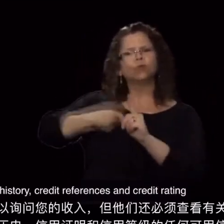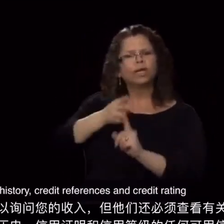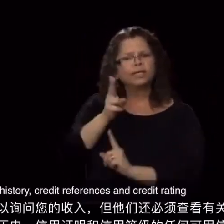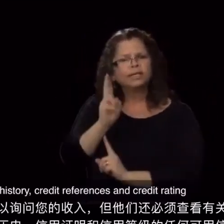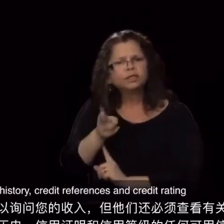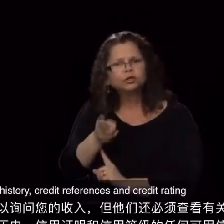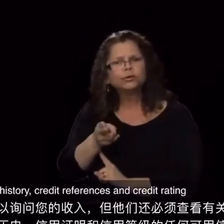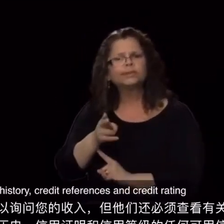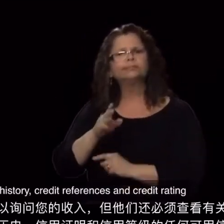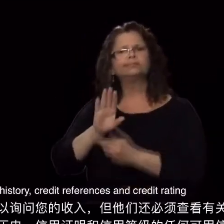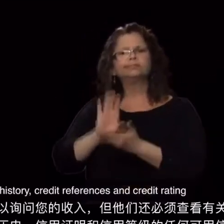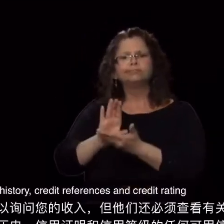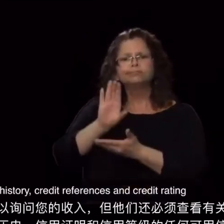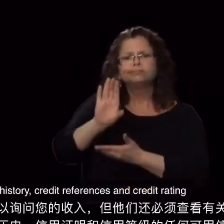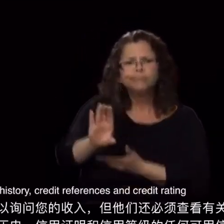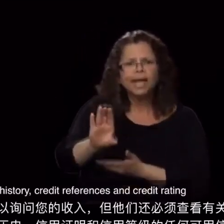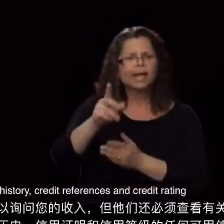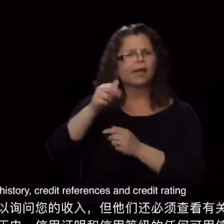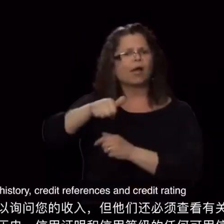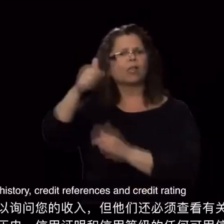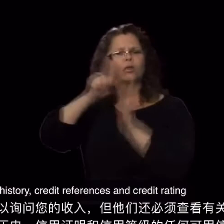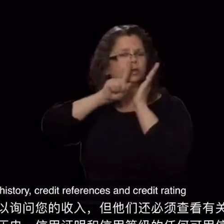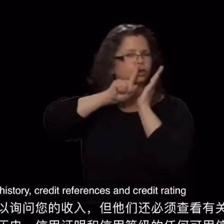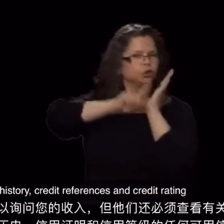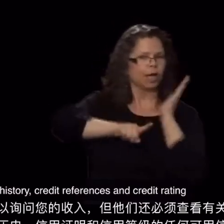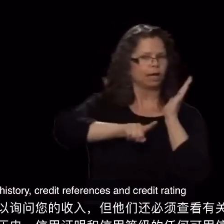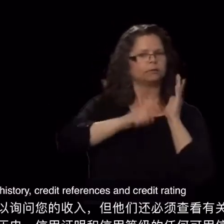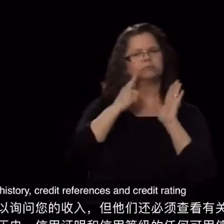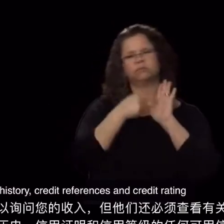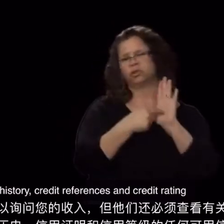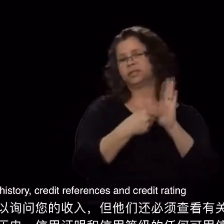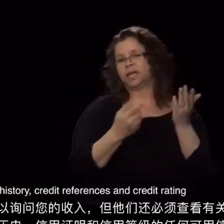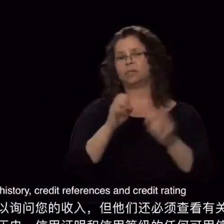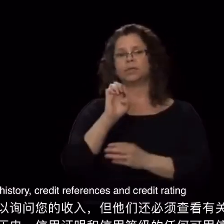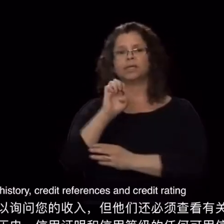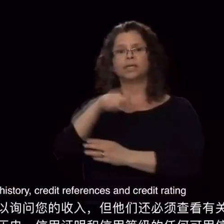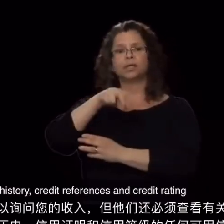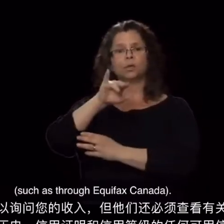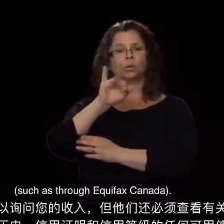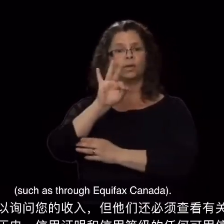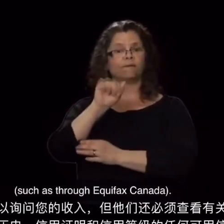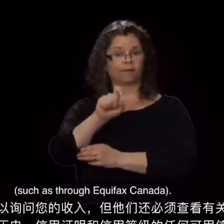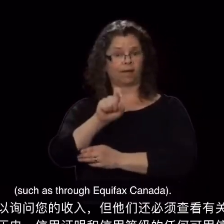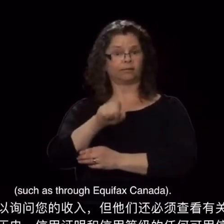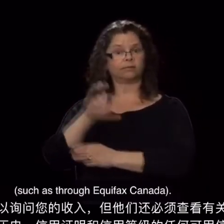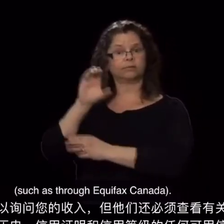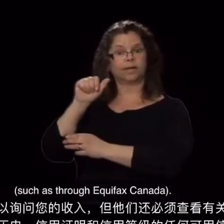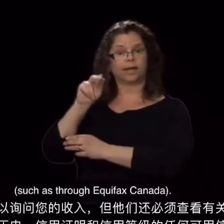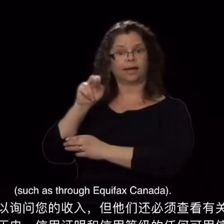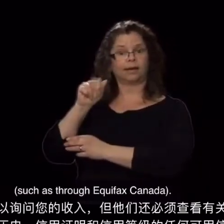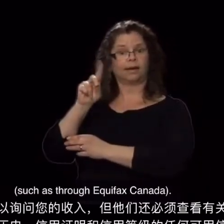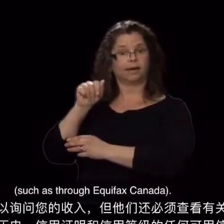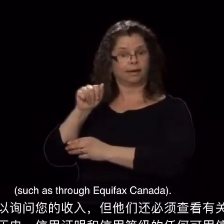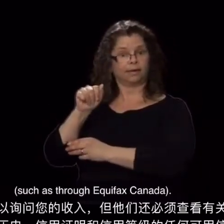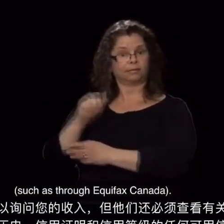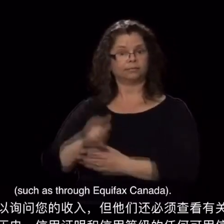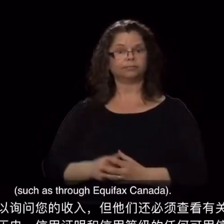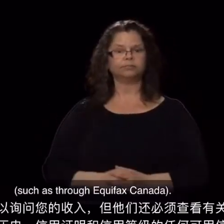history, credit references, and credit rating, such as through Equifax